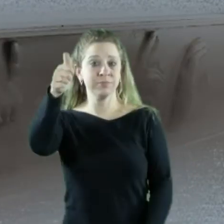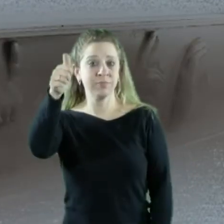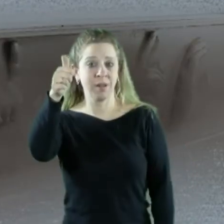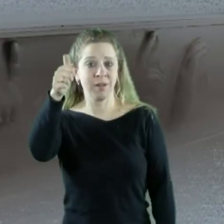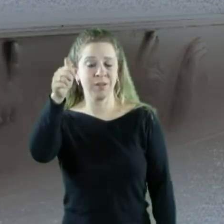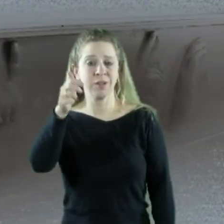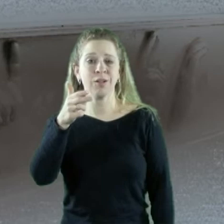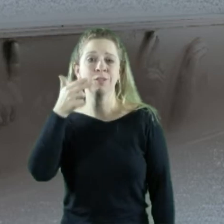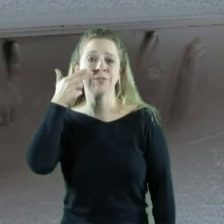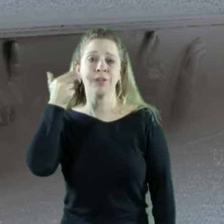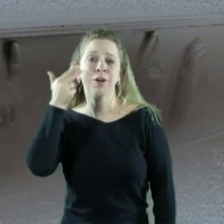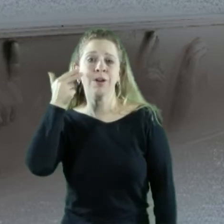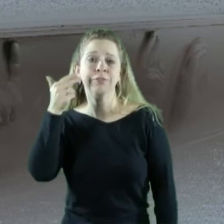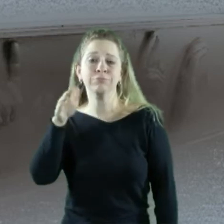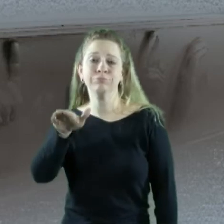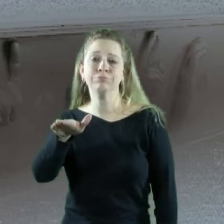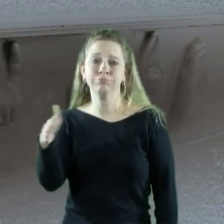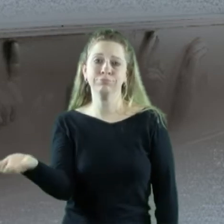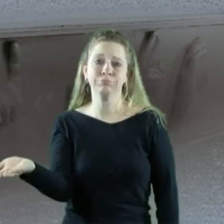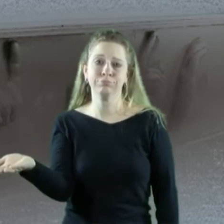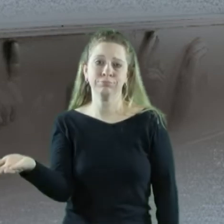Chapter 10. Clerc dies.